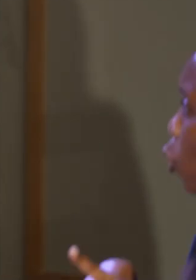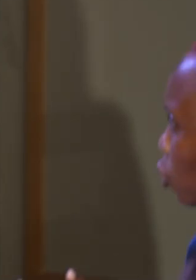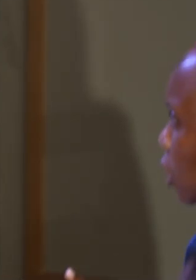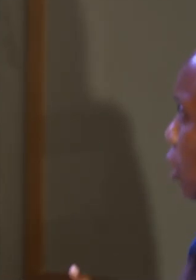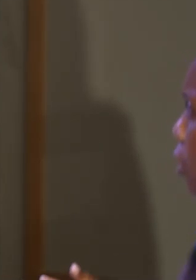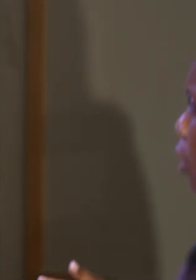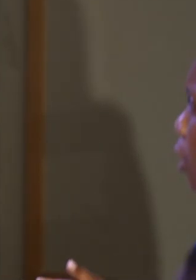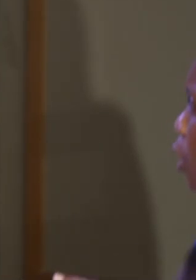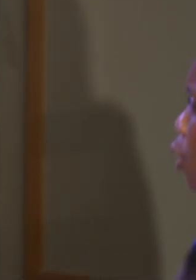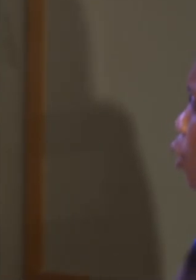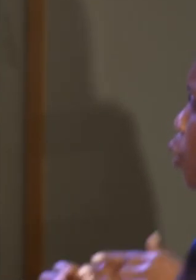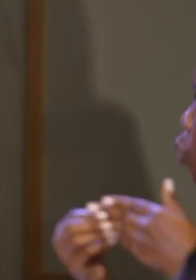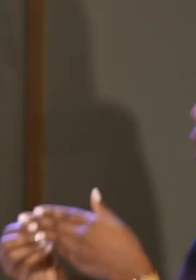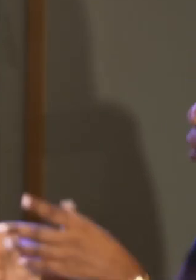So,